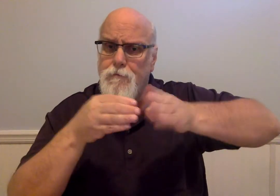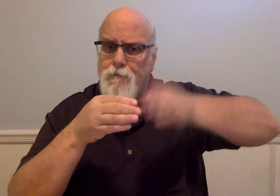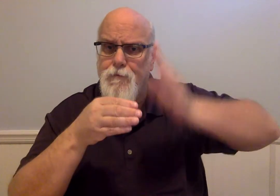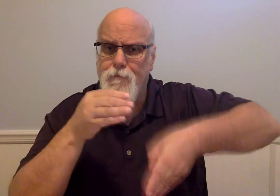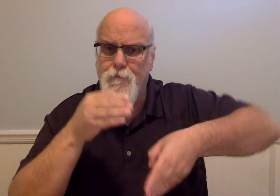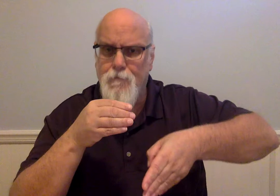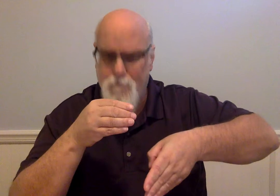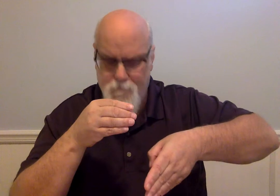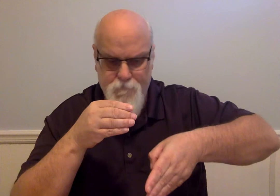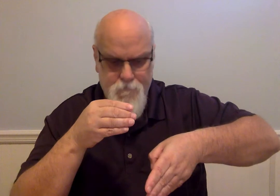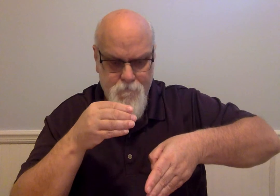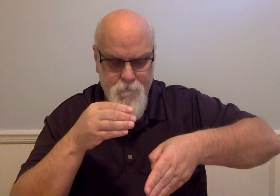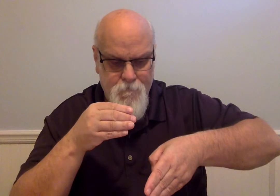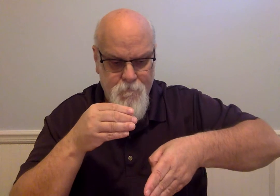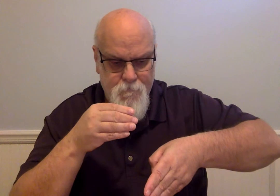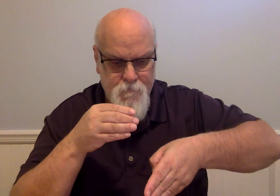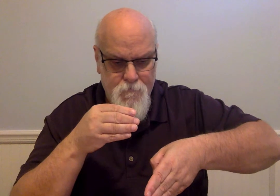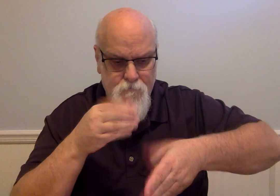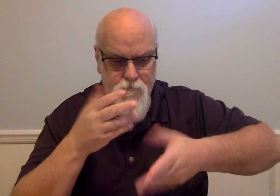So end, that's the sign for end.